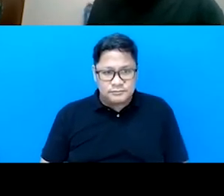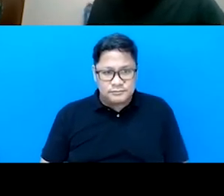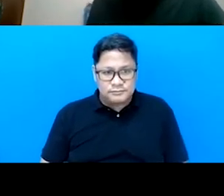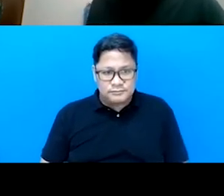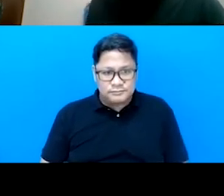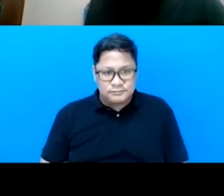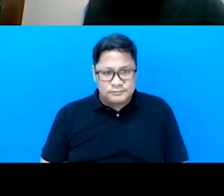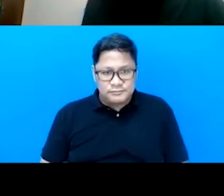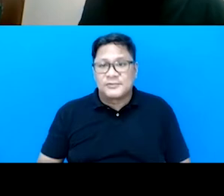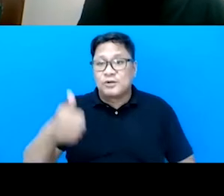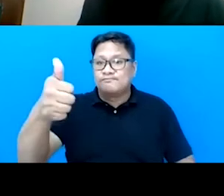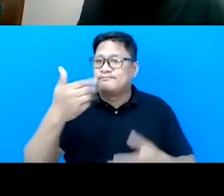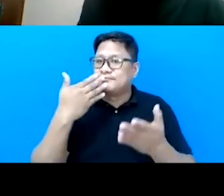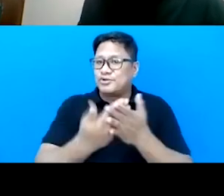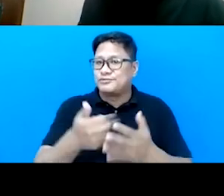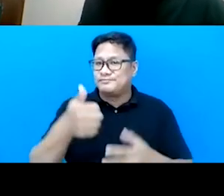Good.